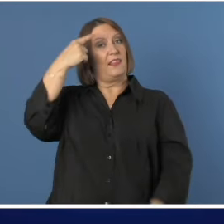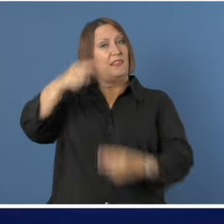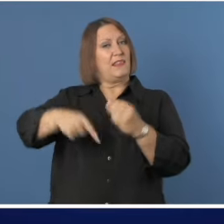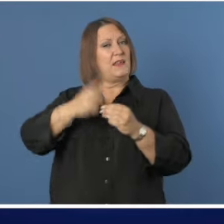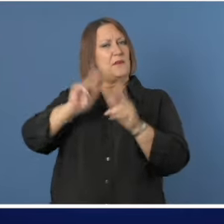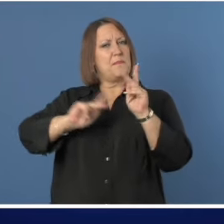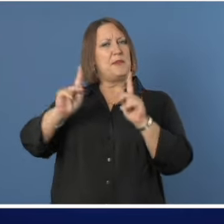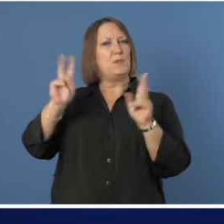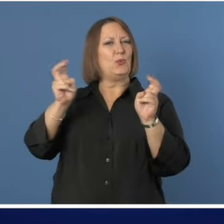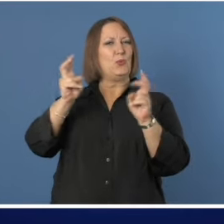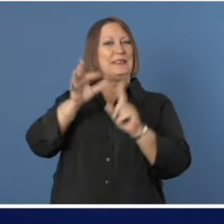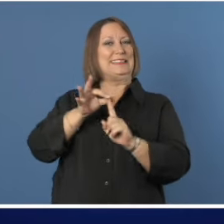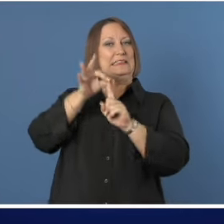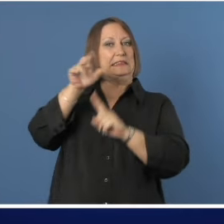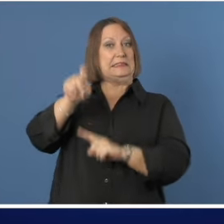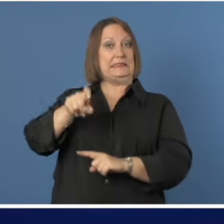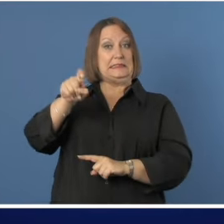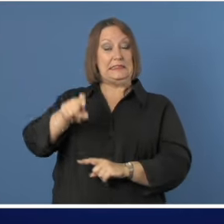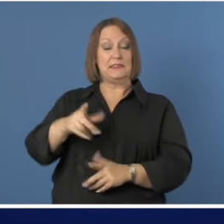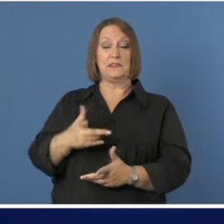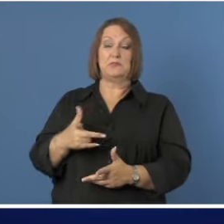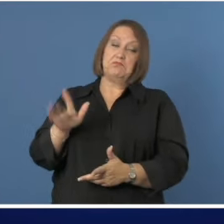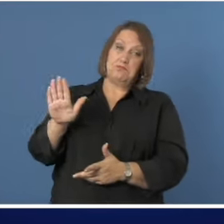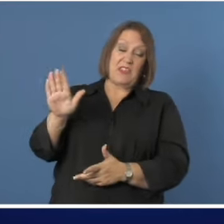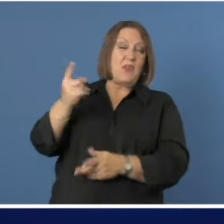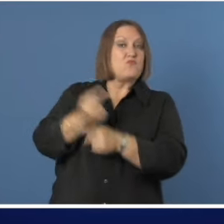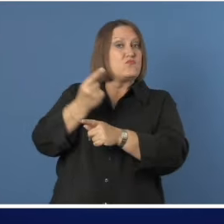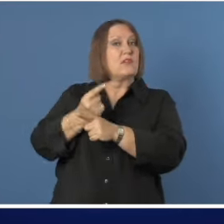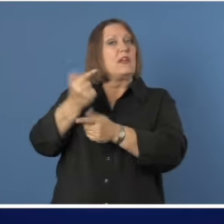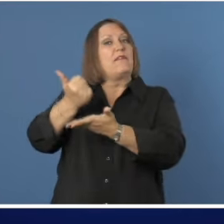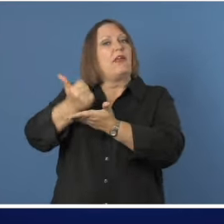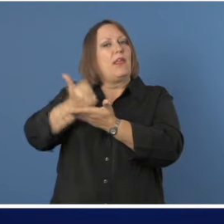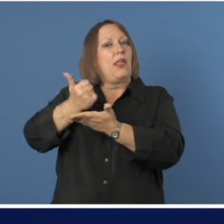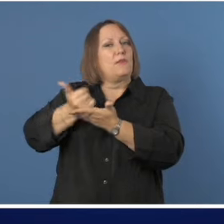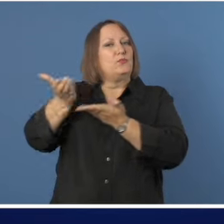Consider how to care for people with special needs in case the